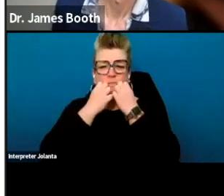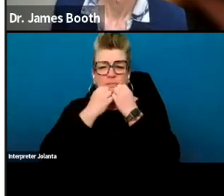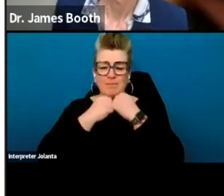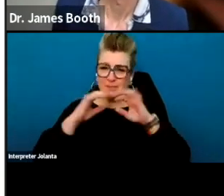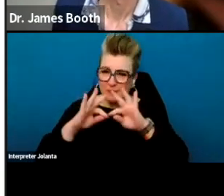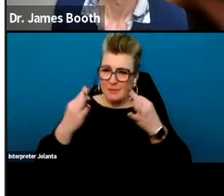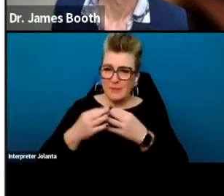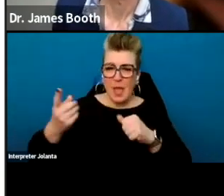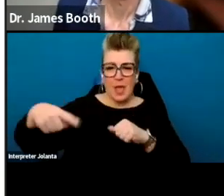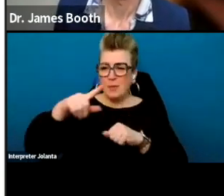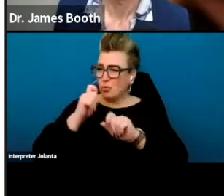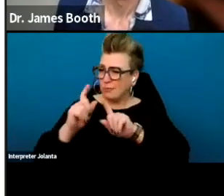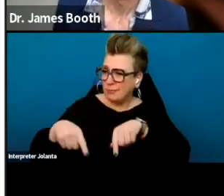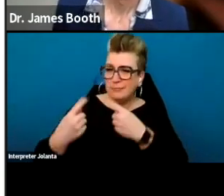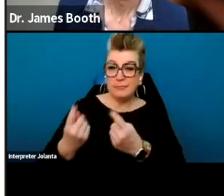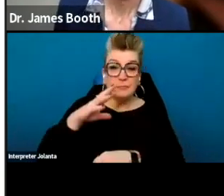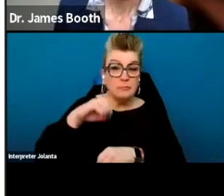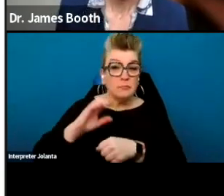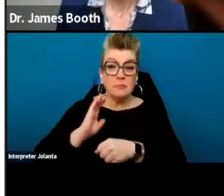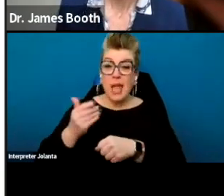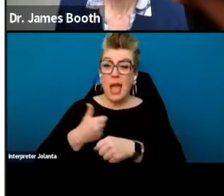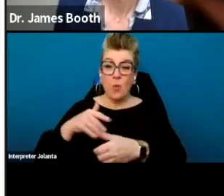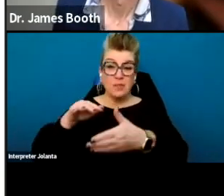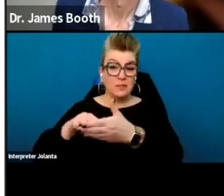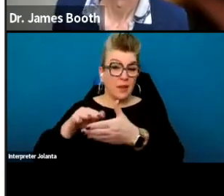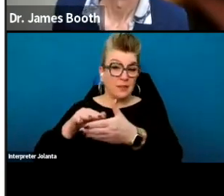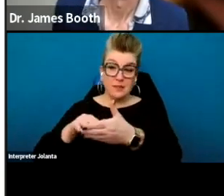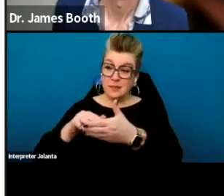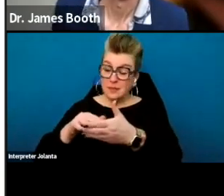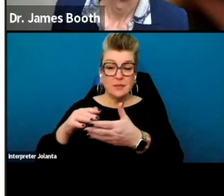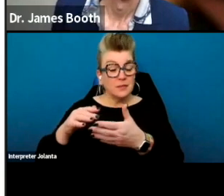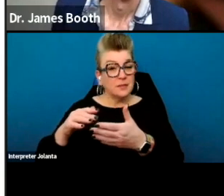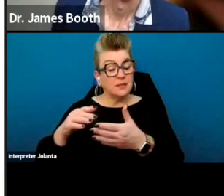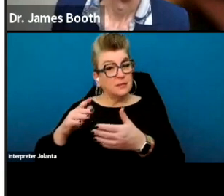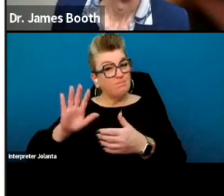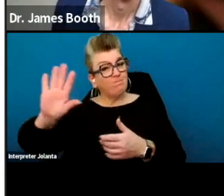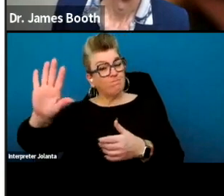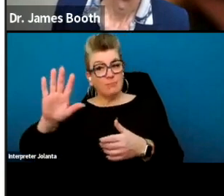who have participated in the studies over the years.